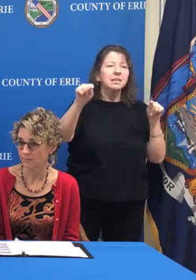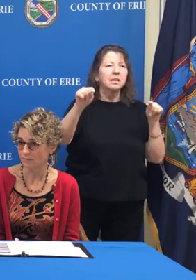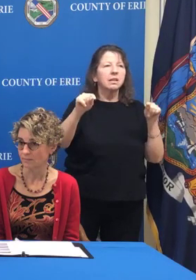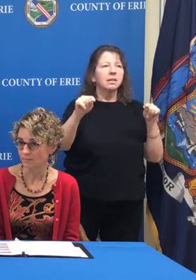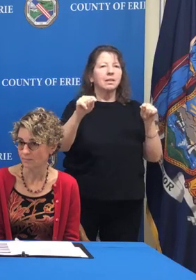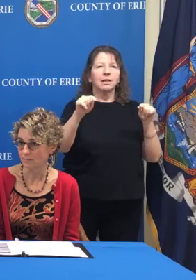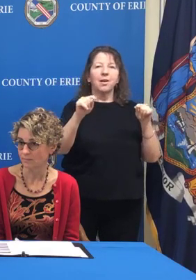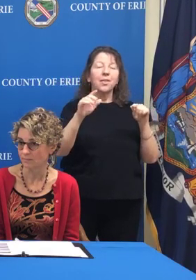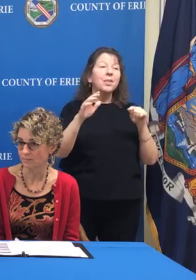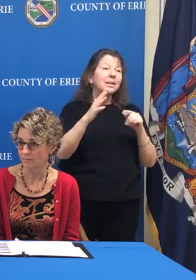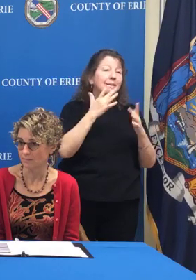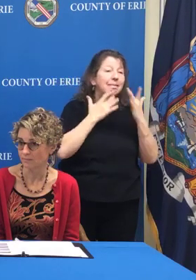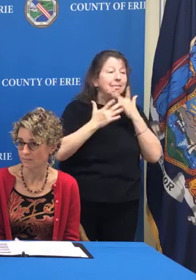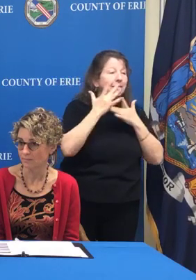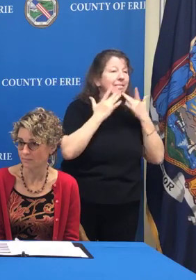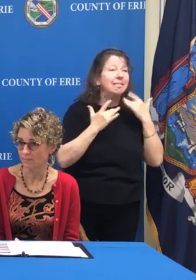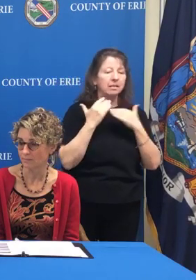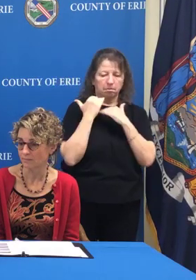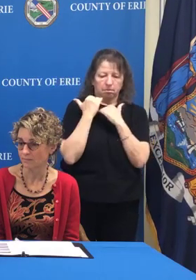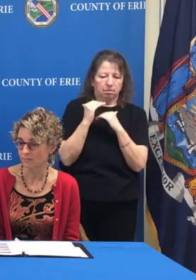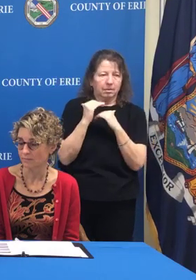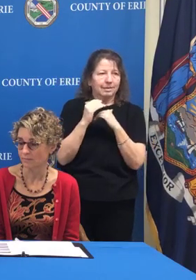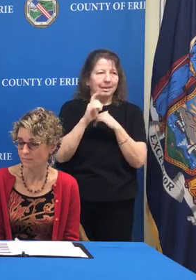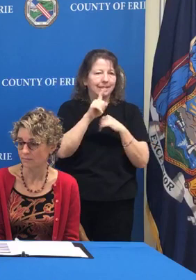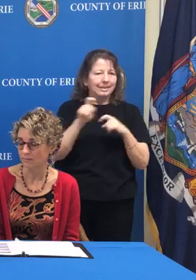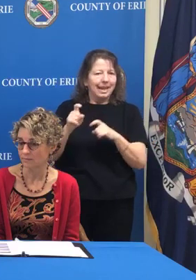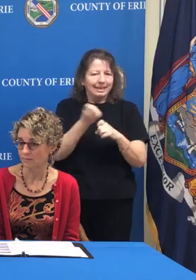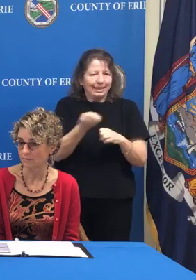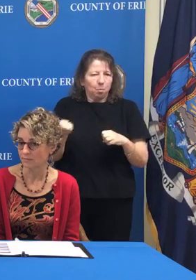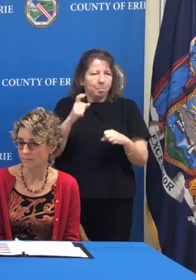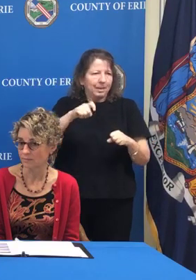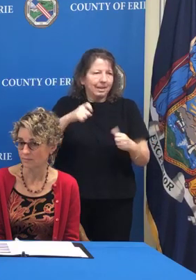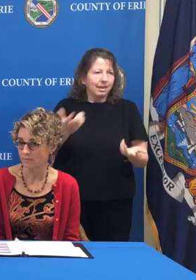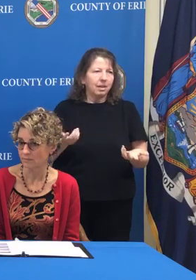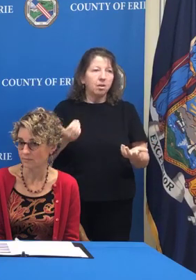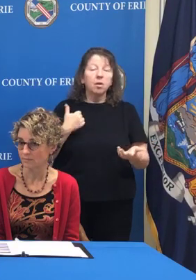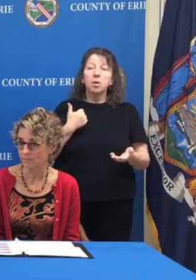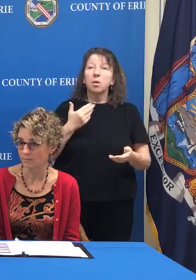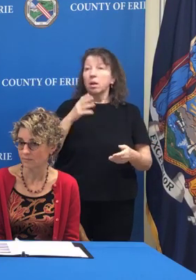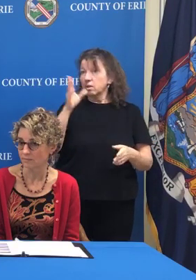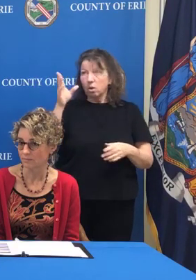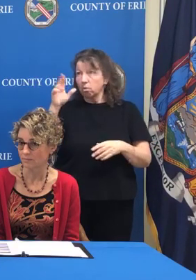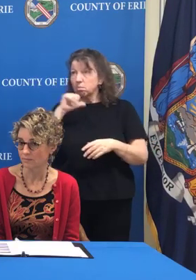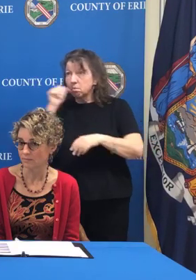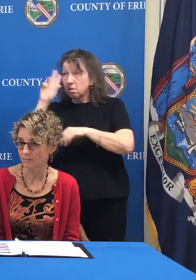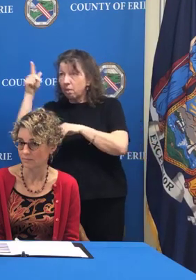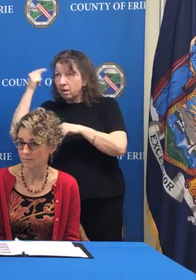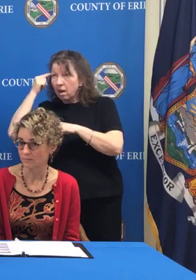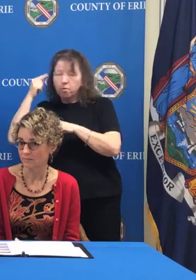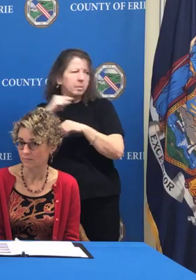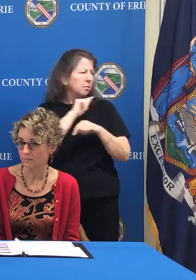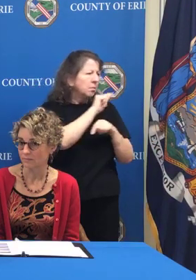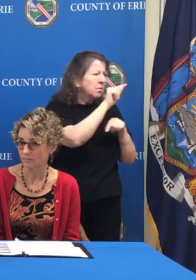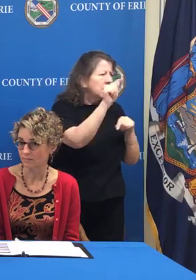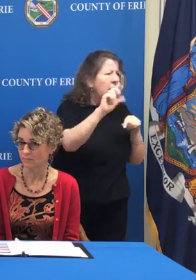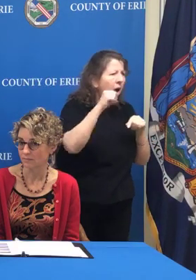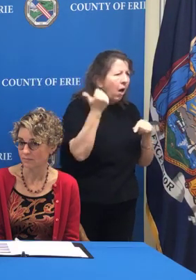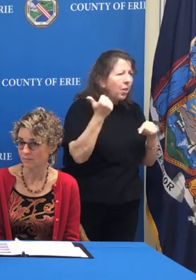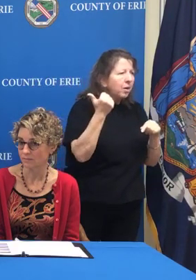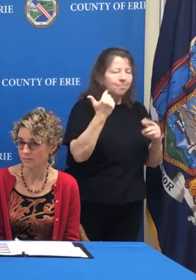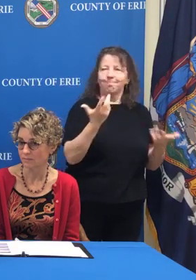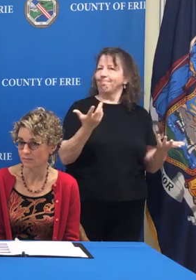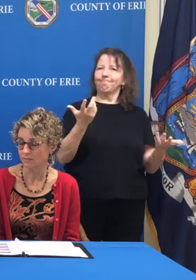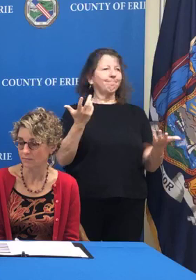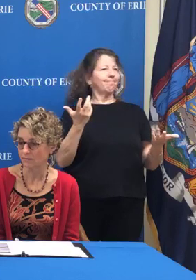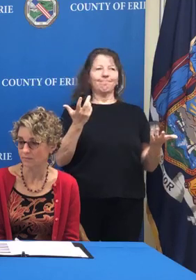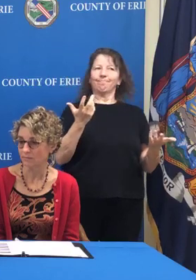limited stockpile of them. We've tried to get them from outside third-party sources, and we can't because they're not transferring